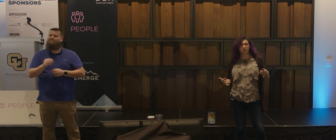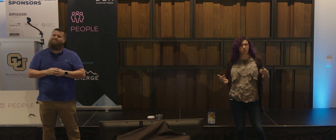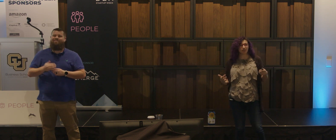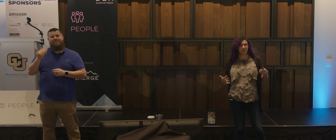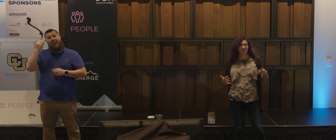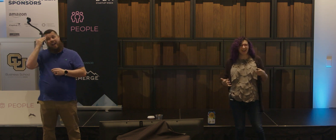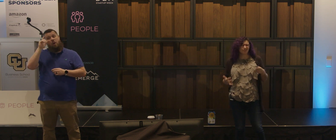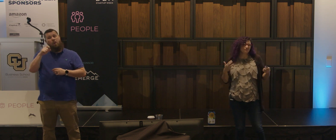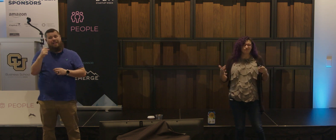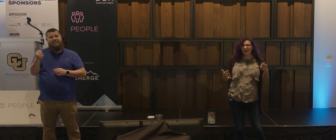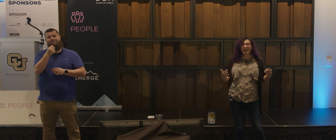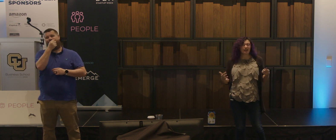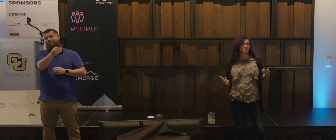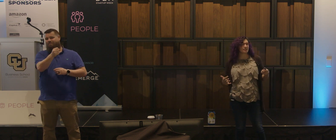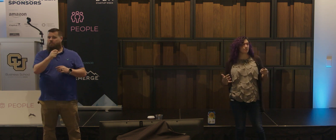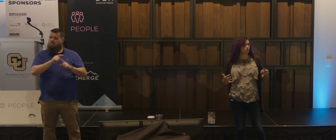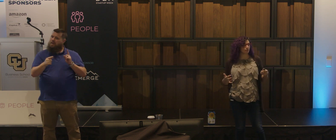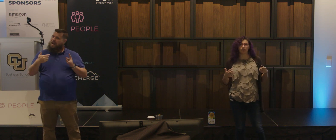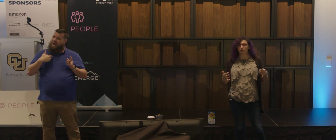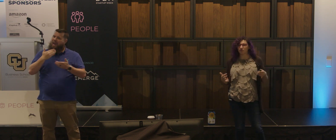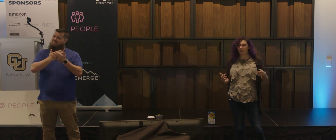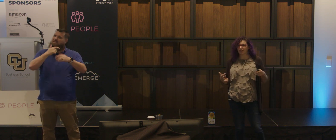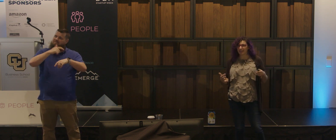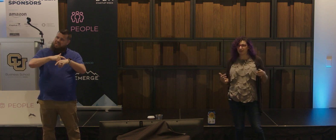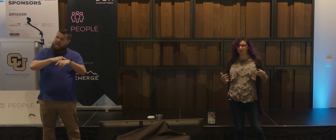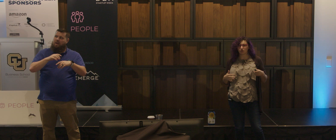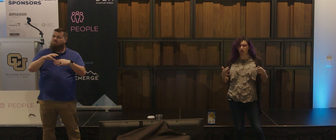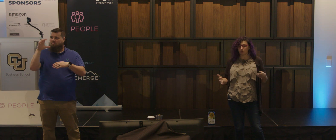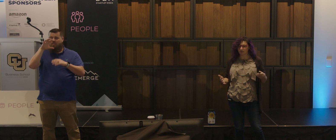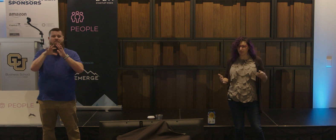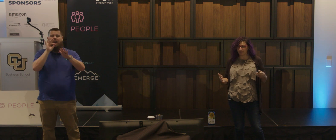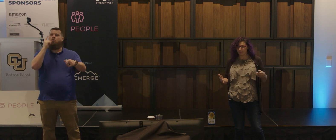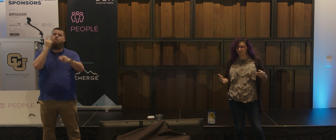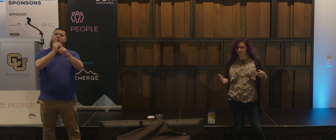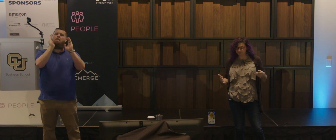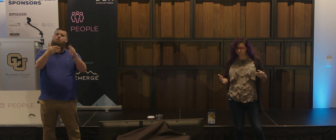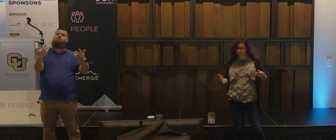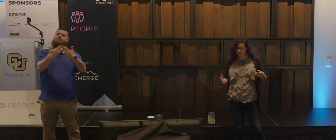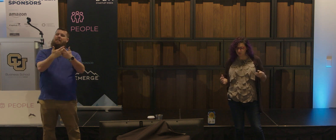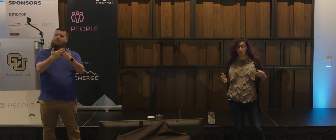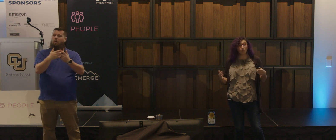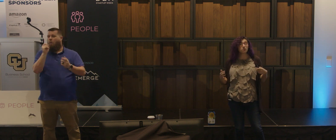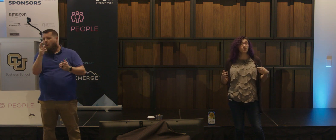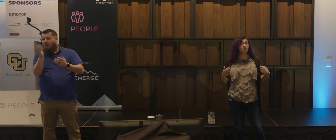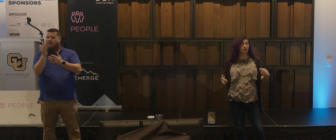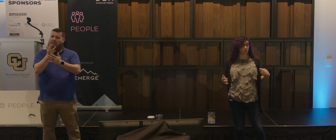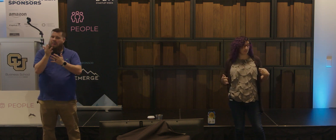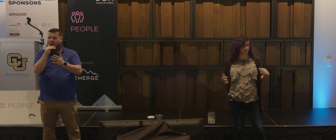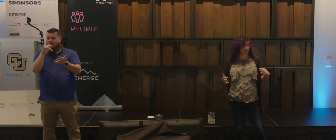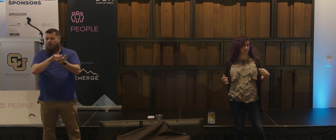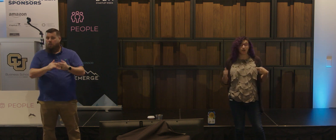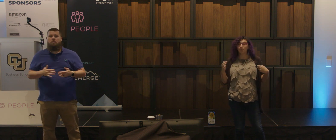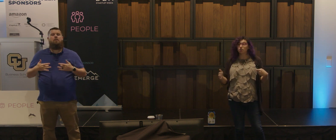need this position, I have some time to look around and really find the right candidate? Are you somewhere in the middle? What's the